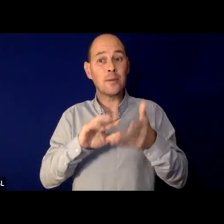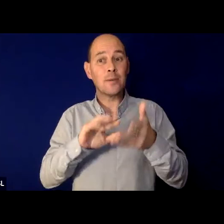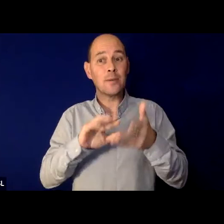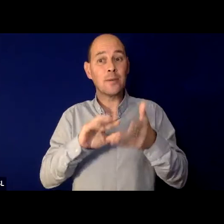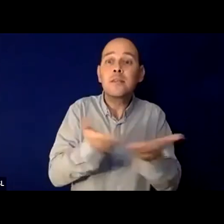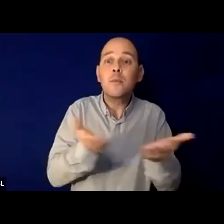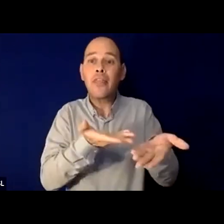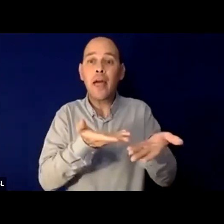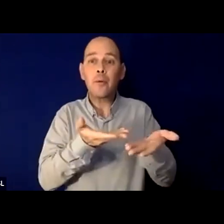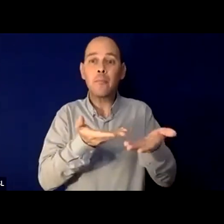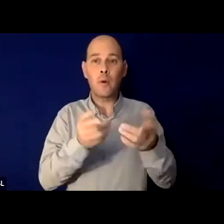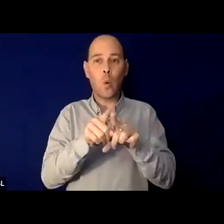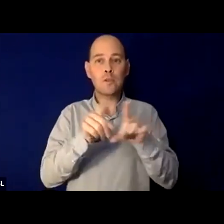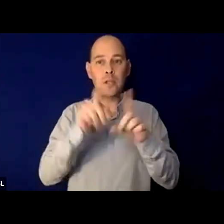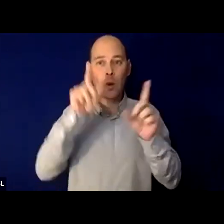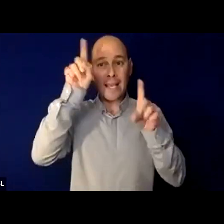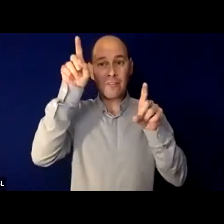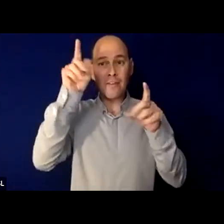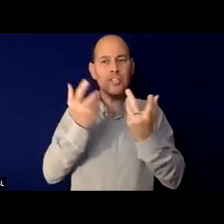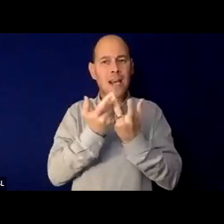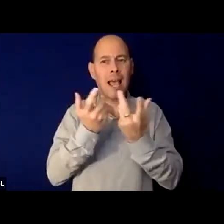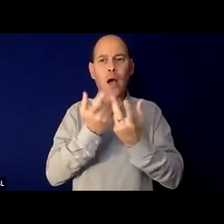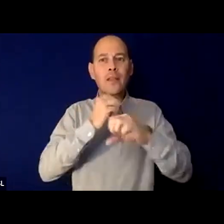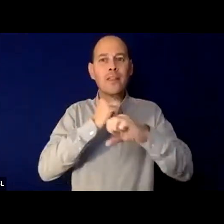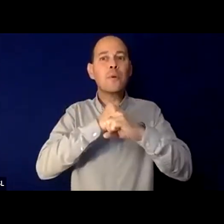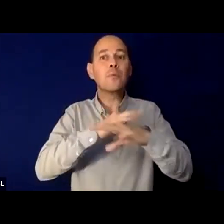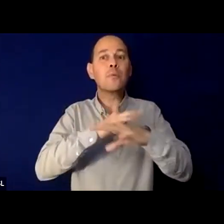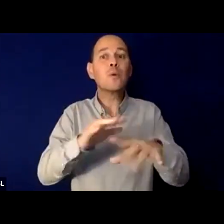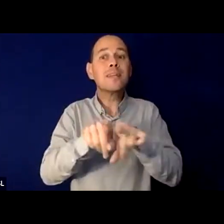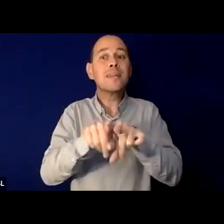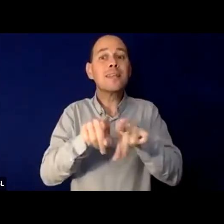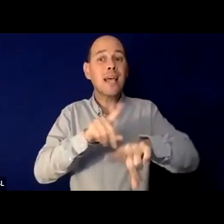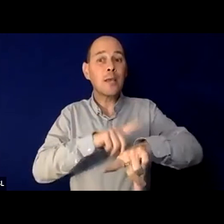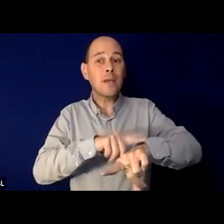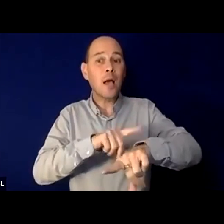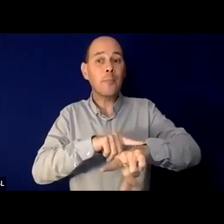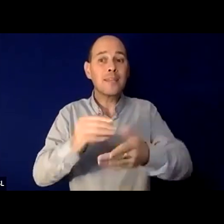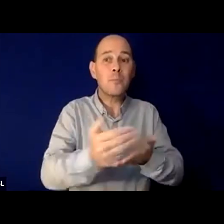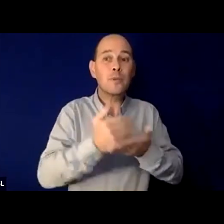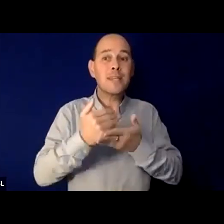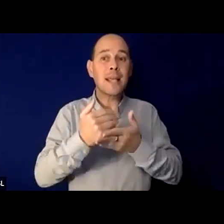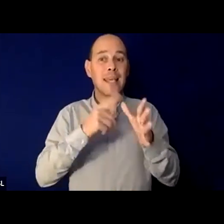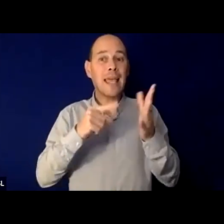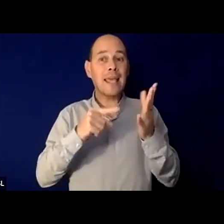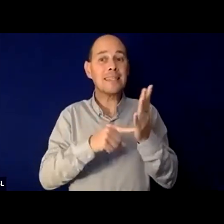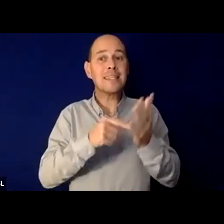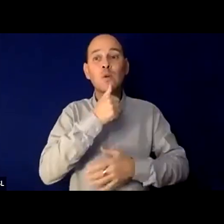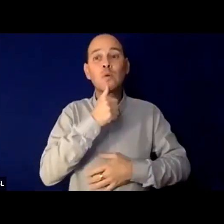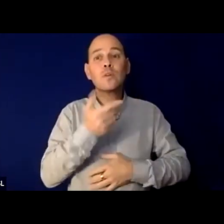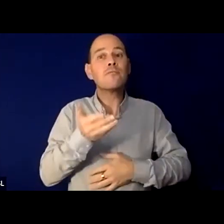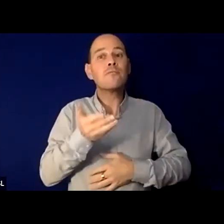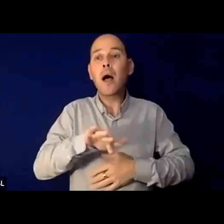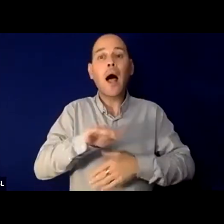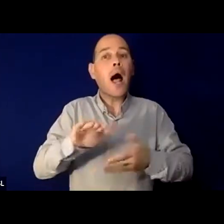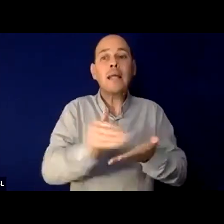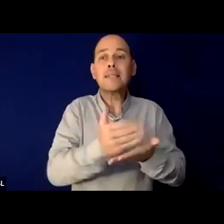innovation be promoted at the same time as protecting AT users from unsafe products and services? So